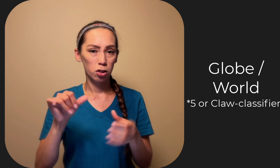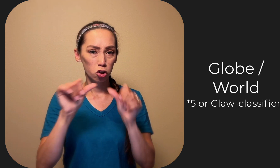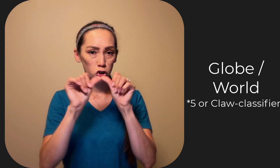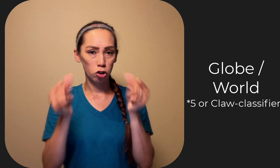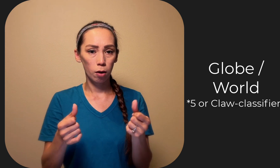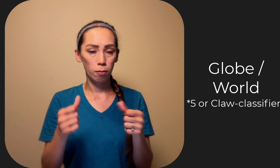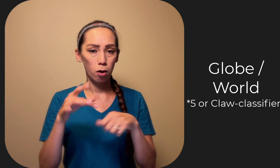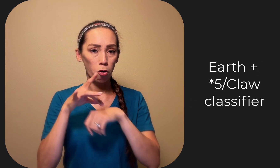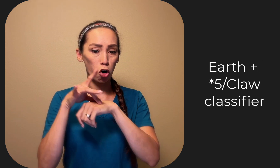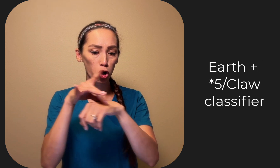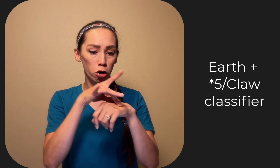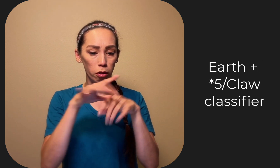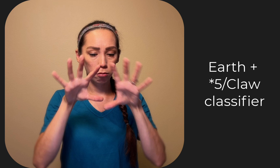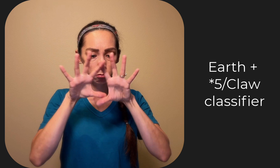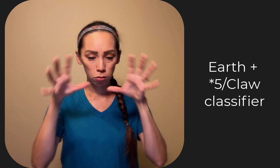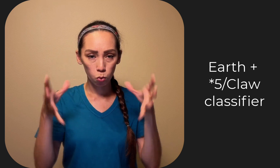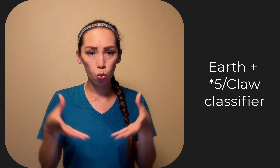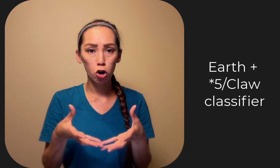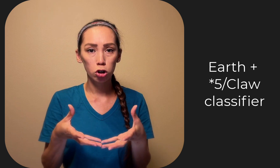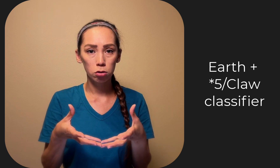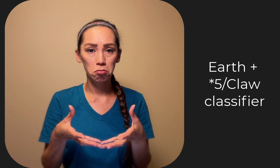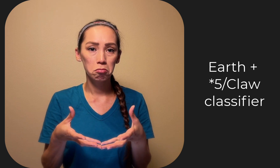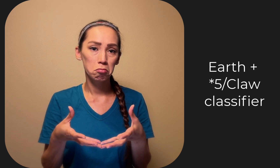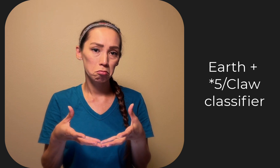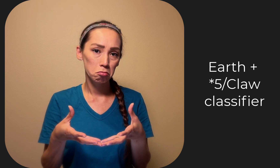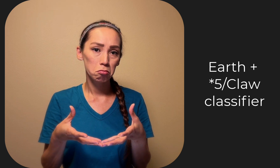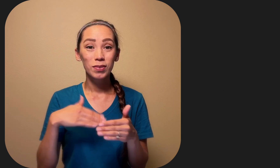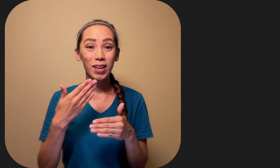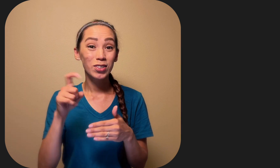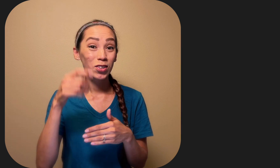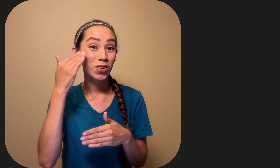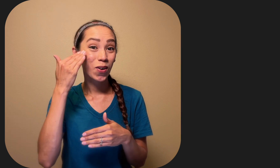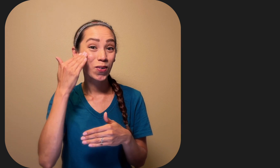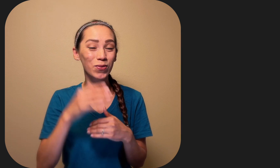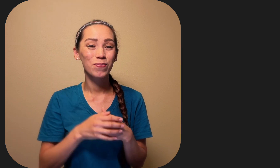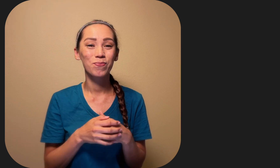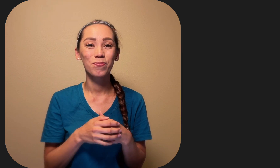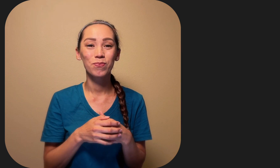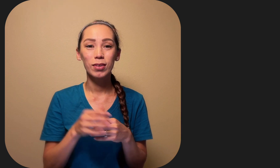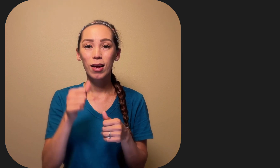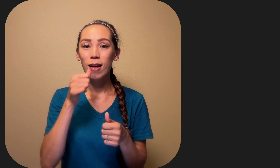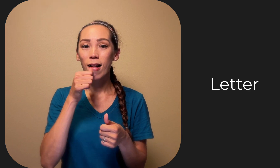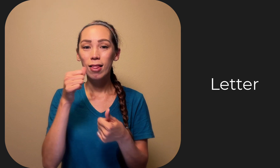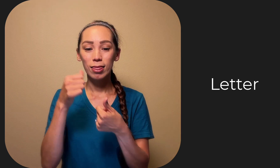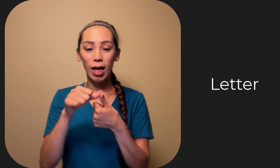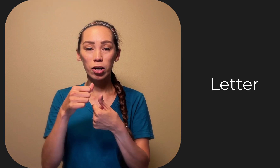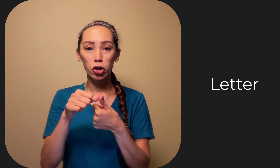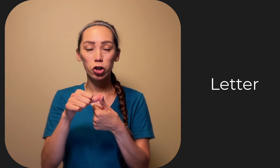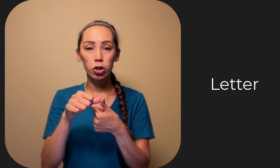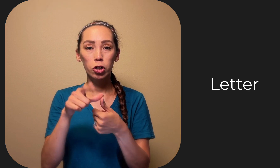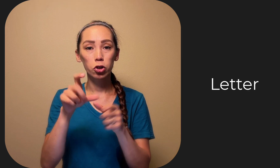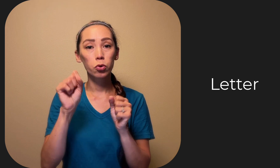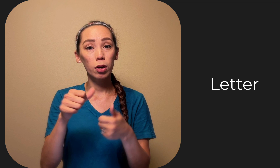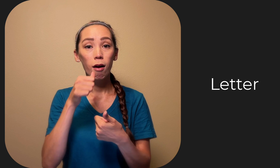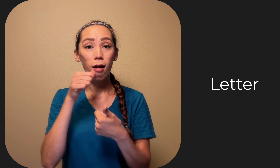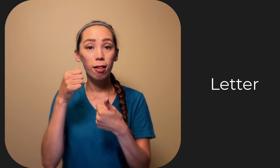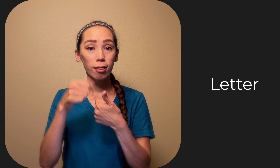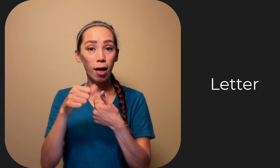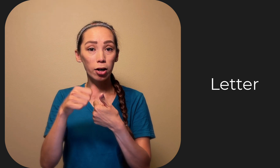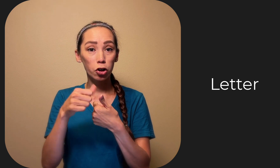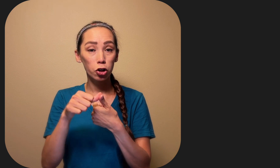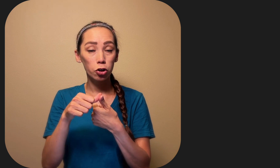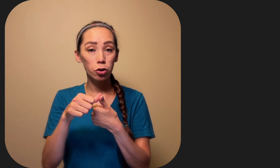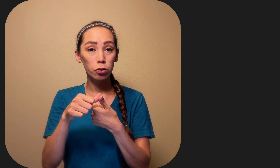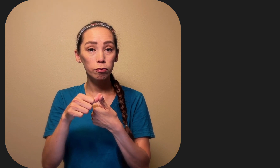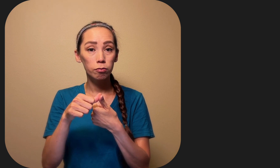of do the outlining, the shape of a globe. Next sign you should know is letter.